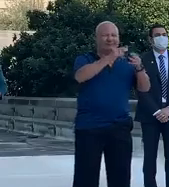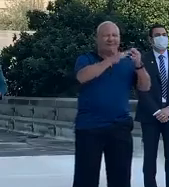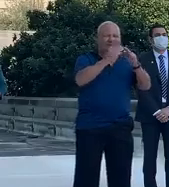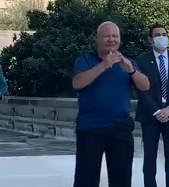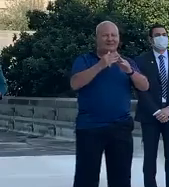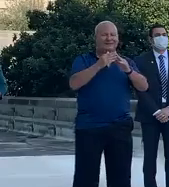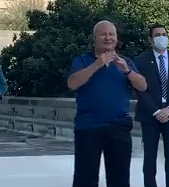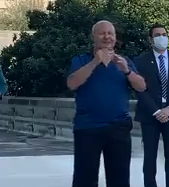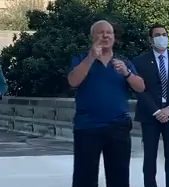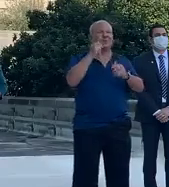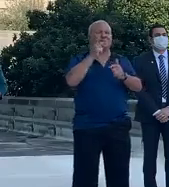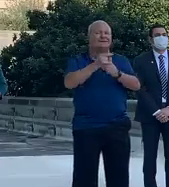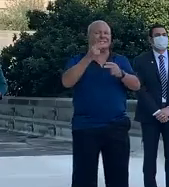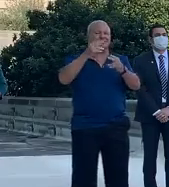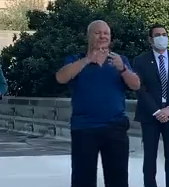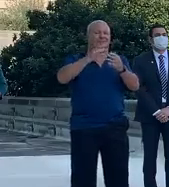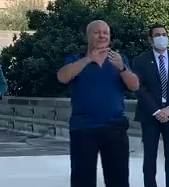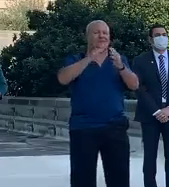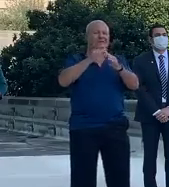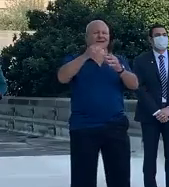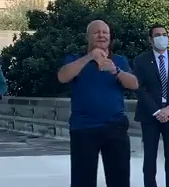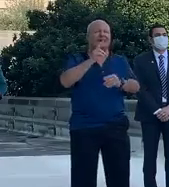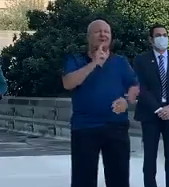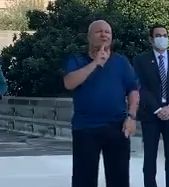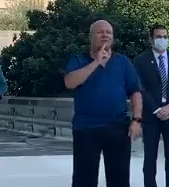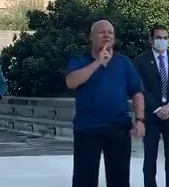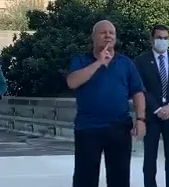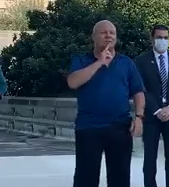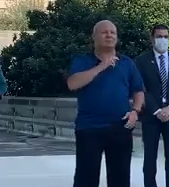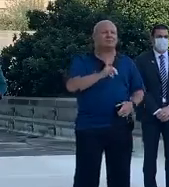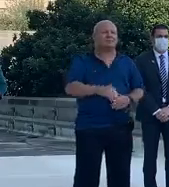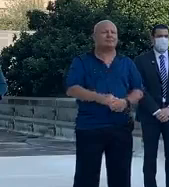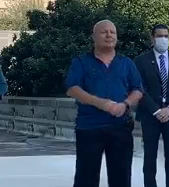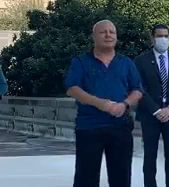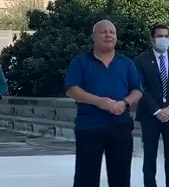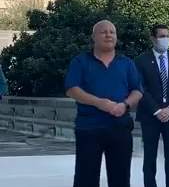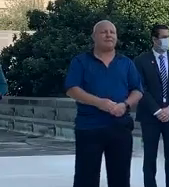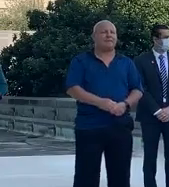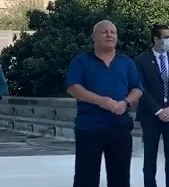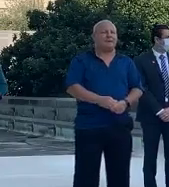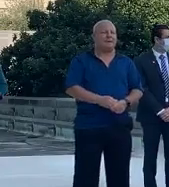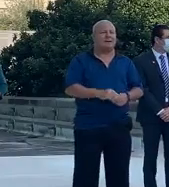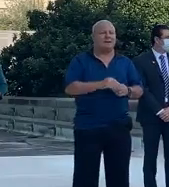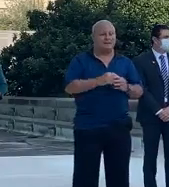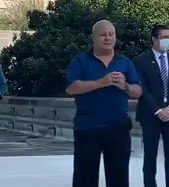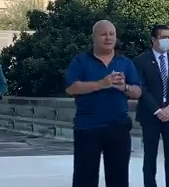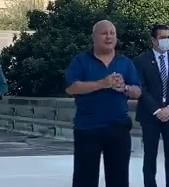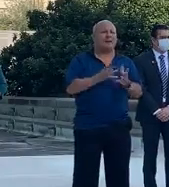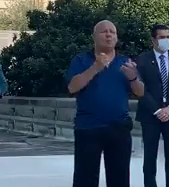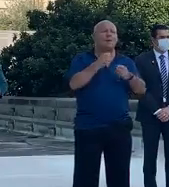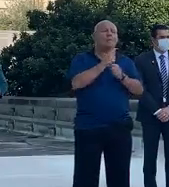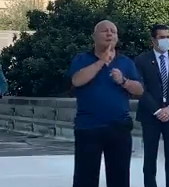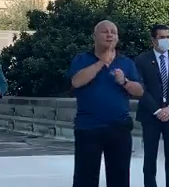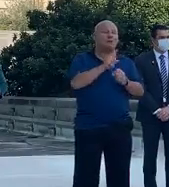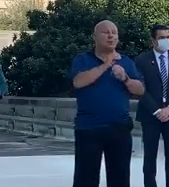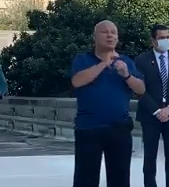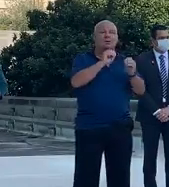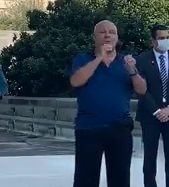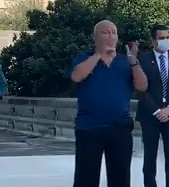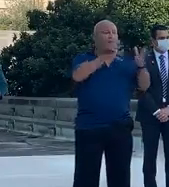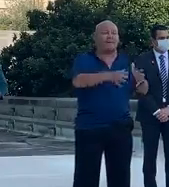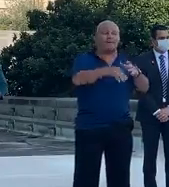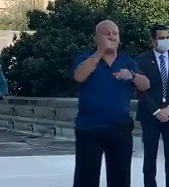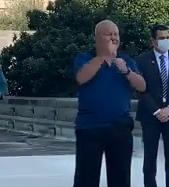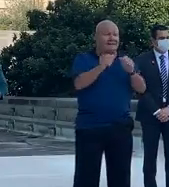and we have one sister city in Honduras, Tegucigalpa. Though they're dormant, we still want to make sure we acknowledge our sister